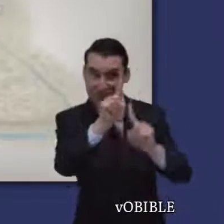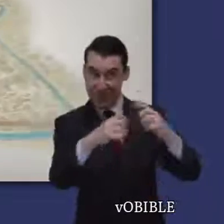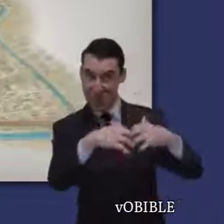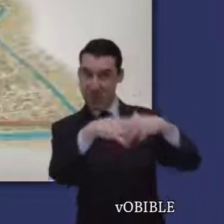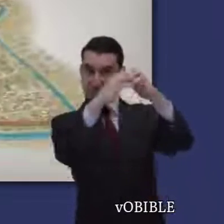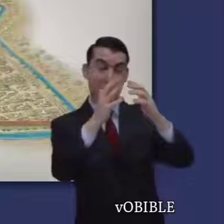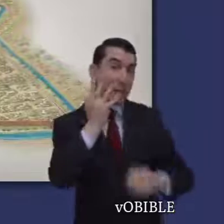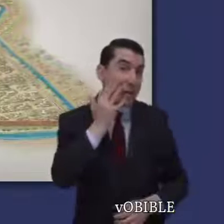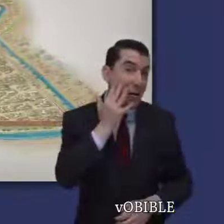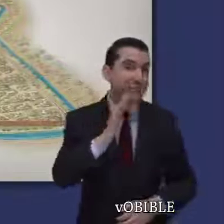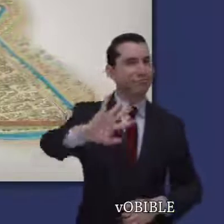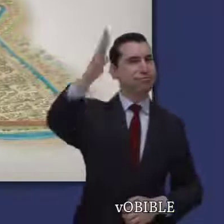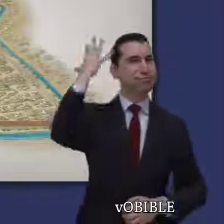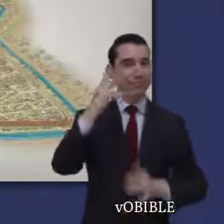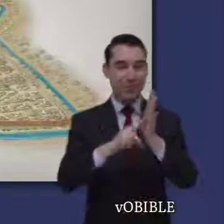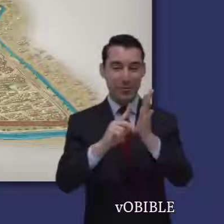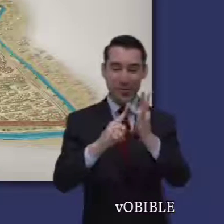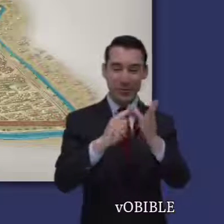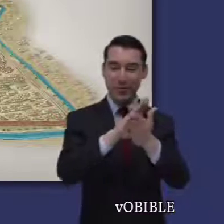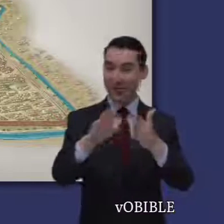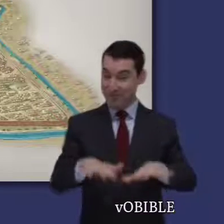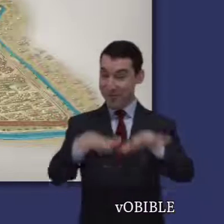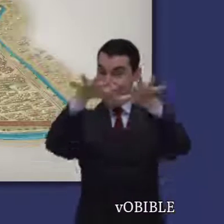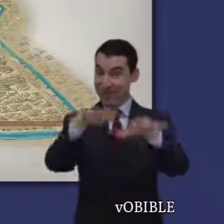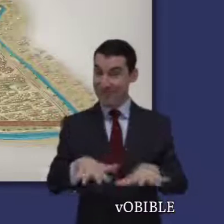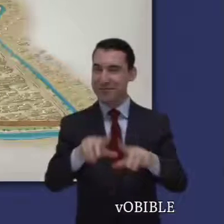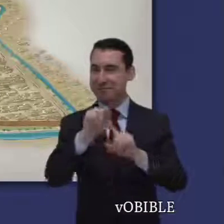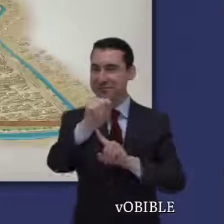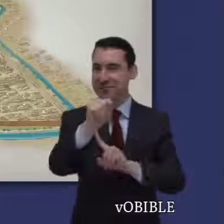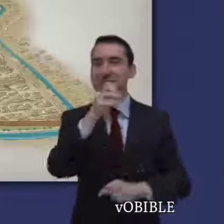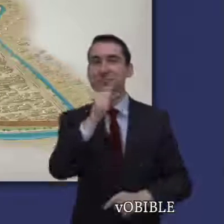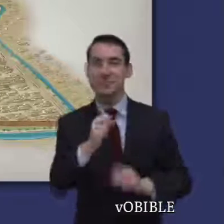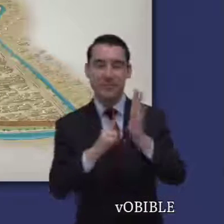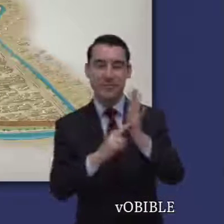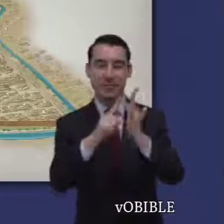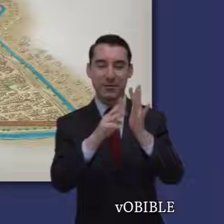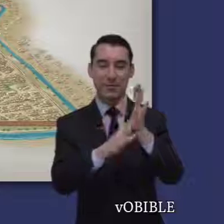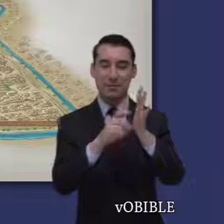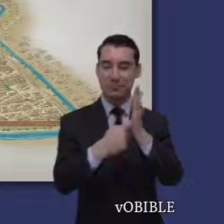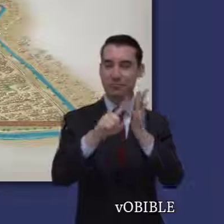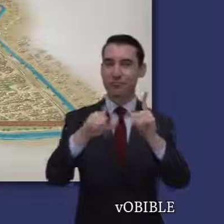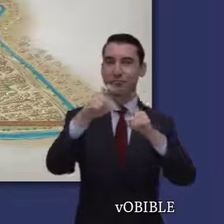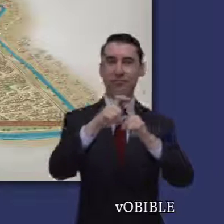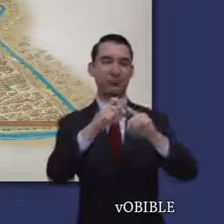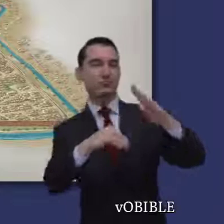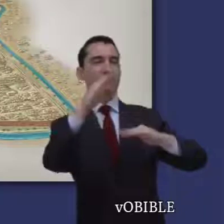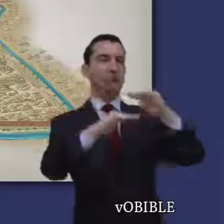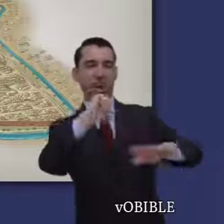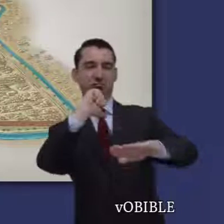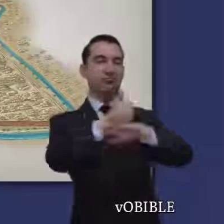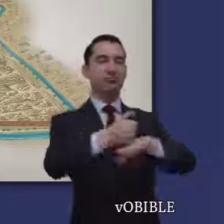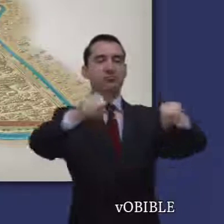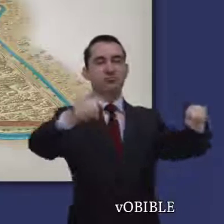Did you know? We can trace Nineveh's origin back to the days of Nimrod, the founder of the first empire to